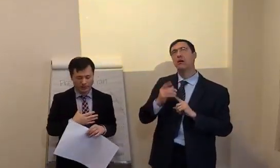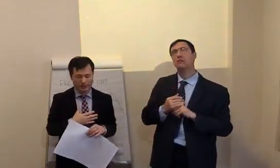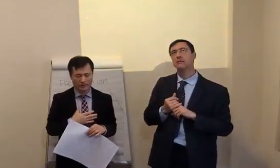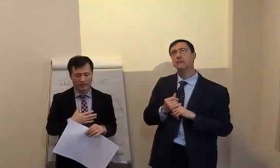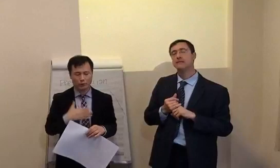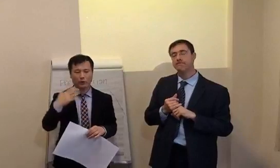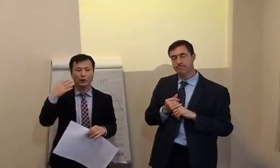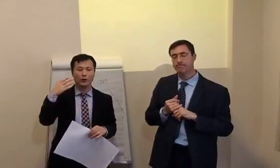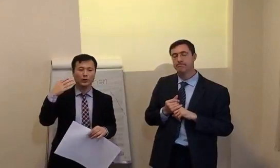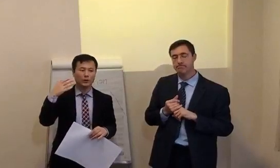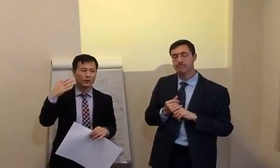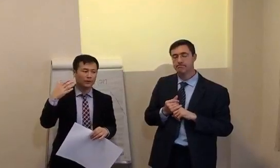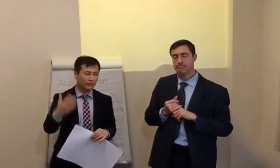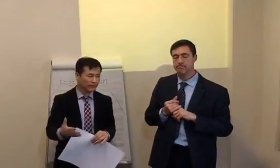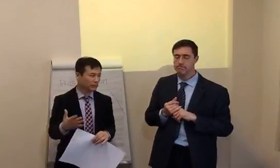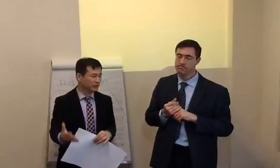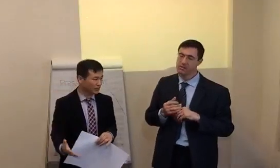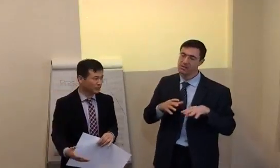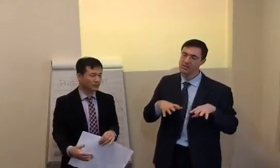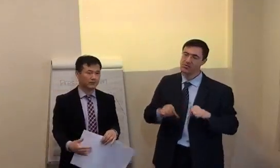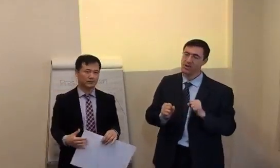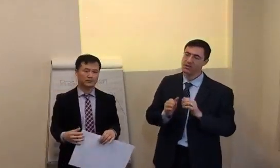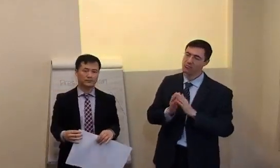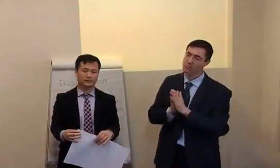be your faithful servant,